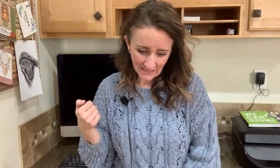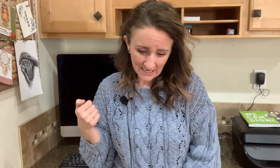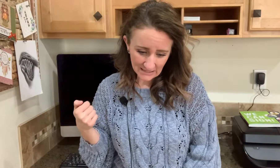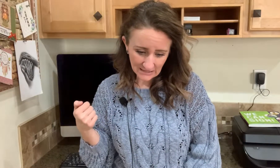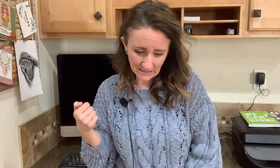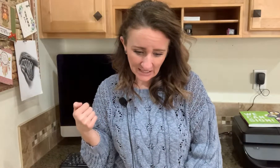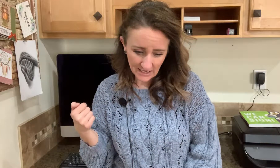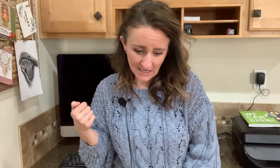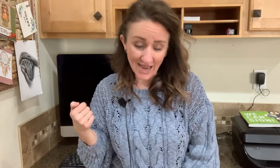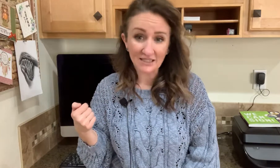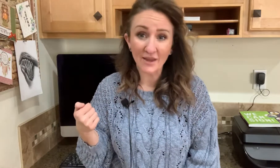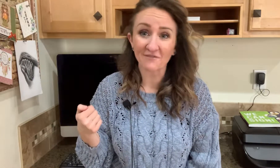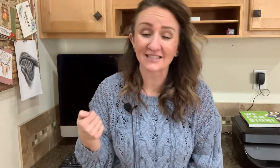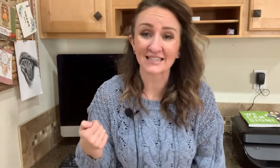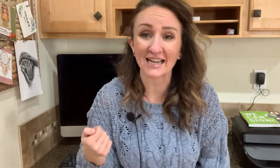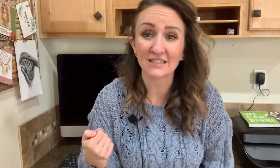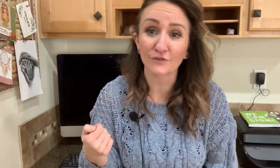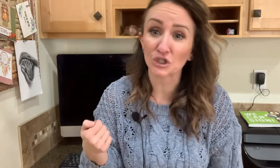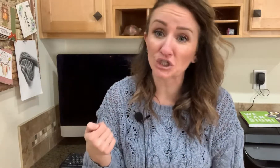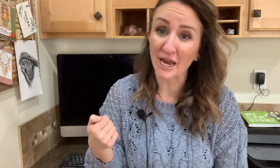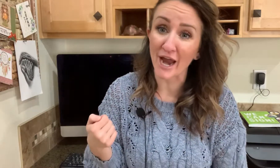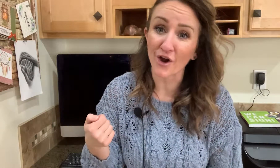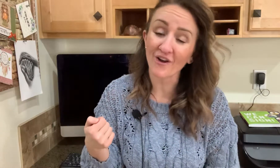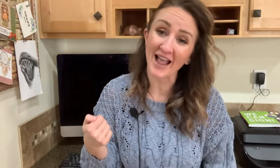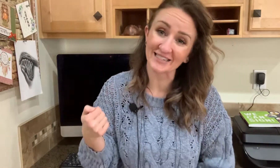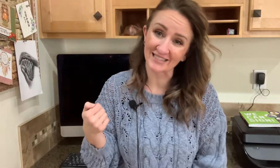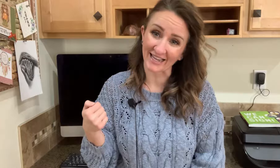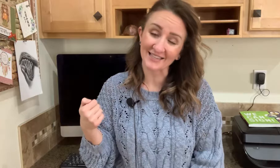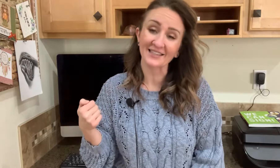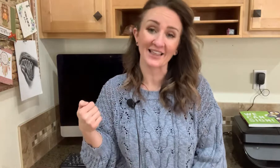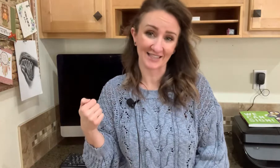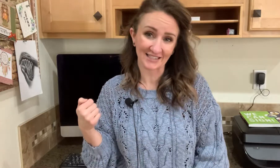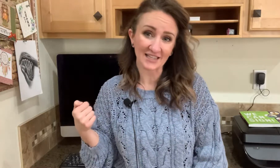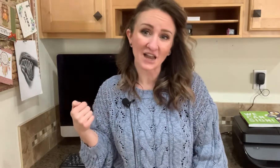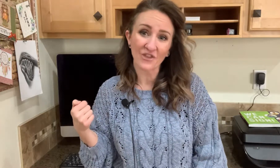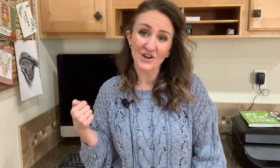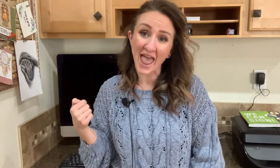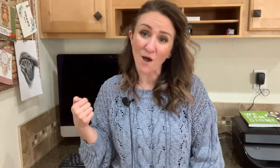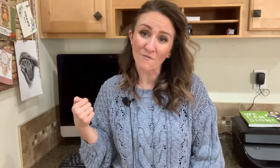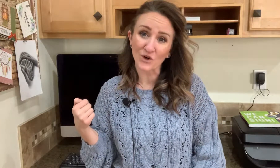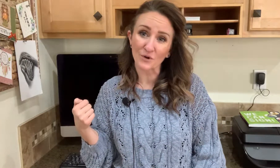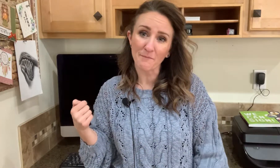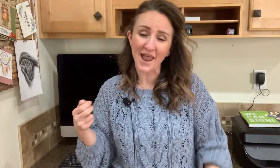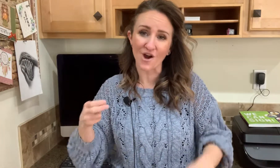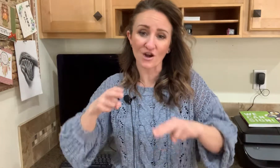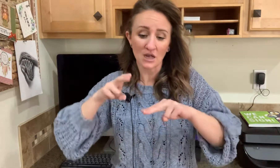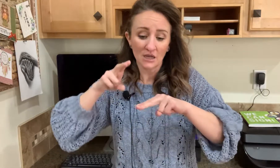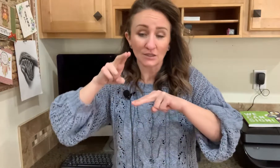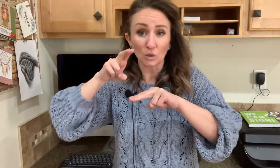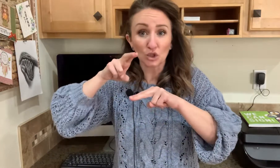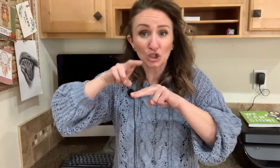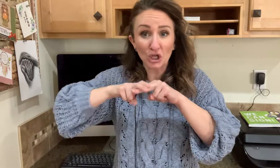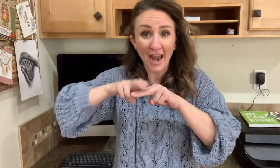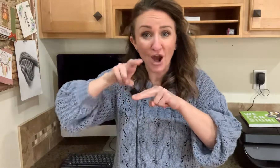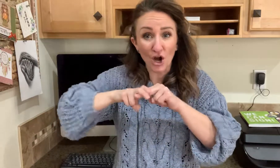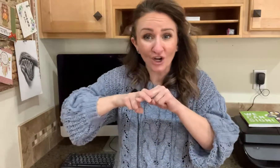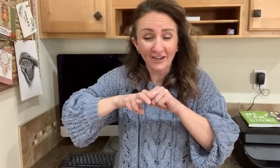Let's see. Next we have the signs for chair and sit, and this is another noun-verb pair. So chair with